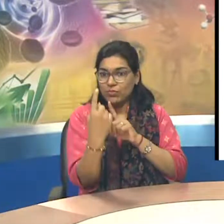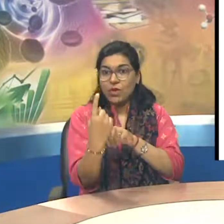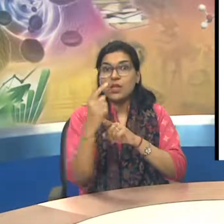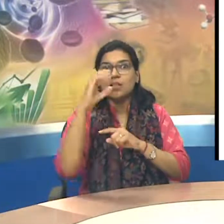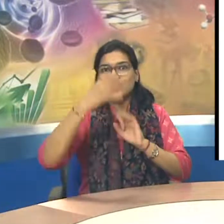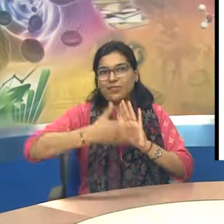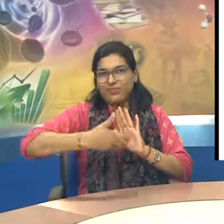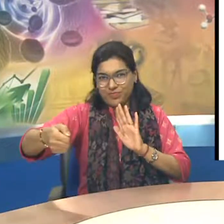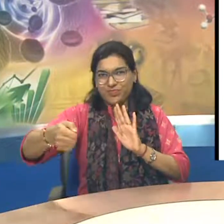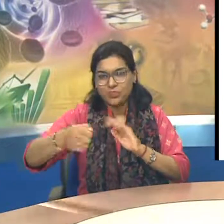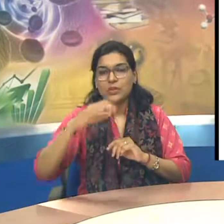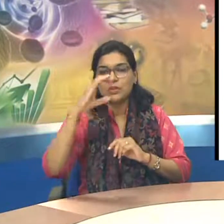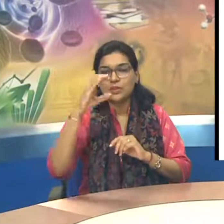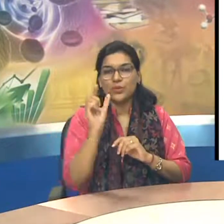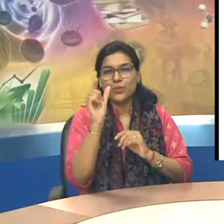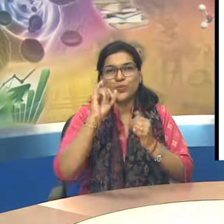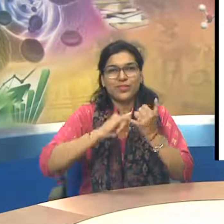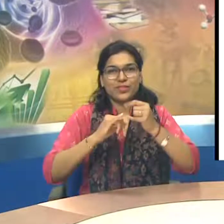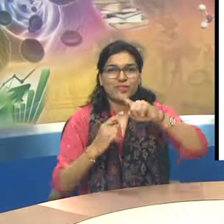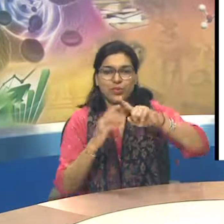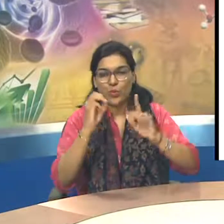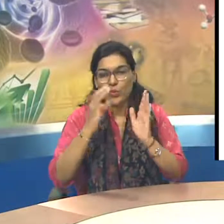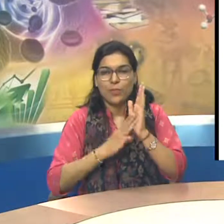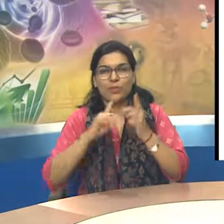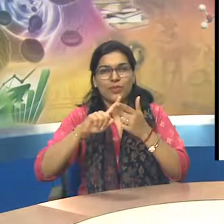between the firm